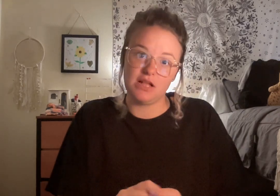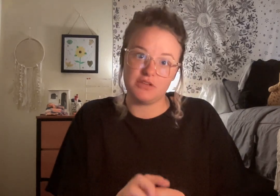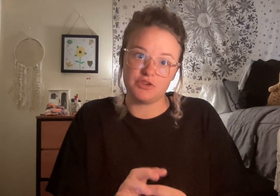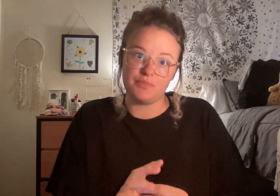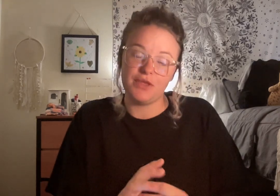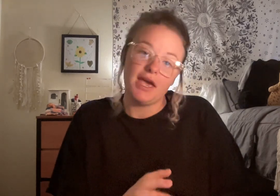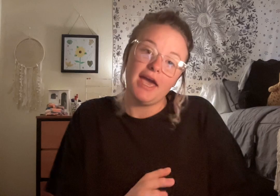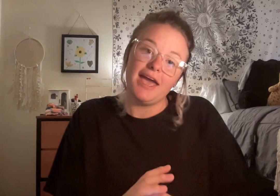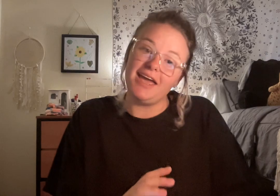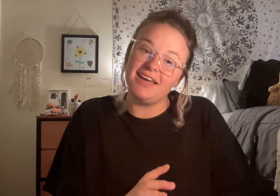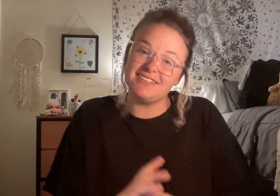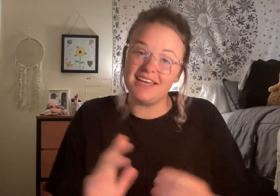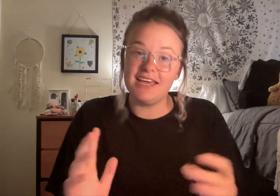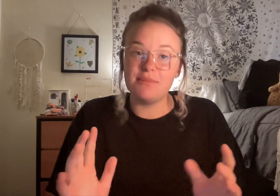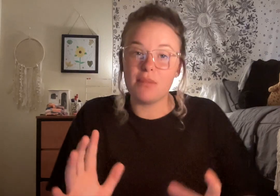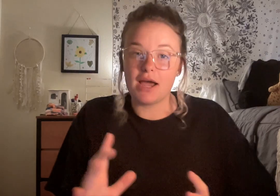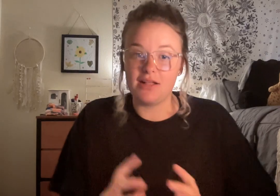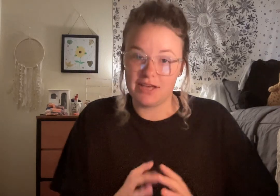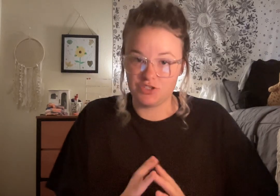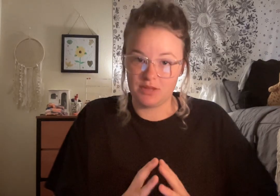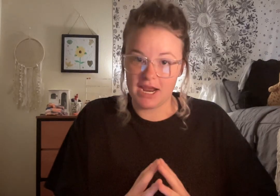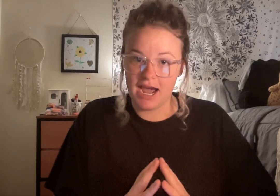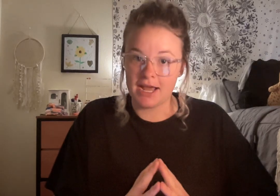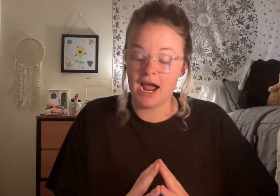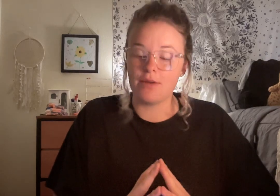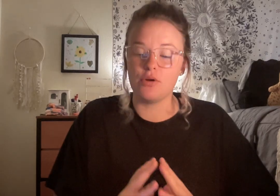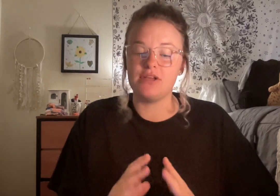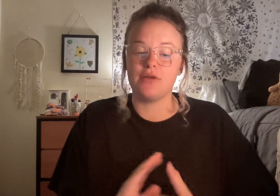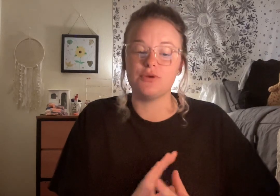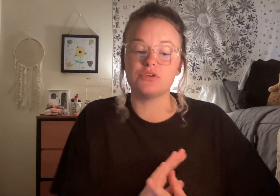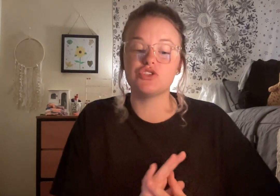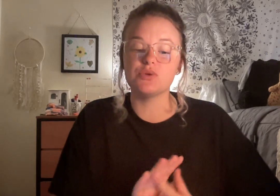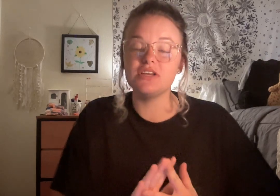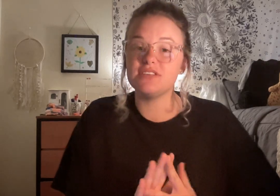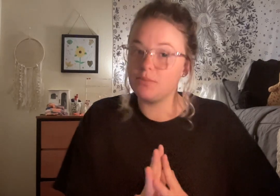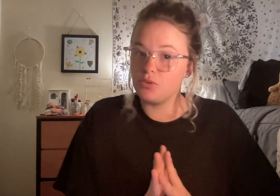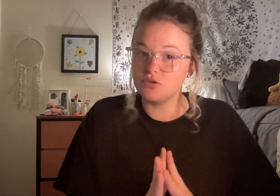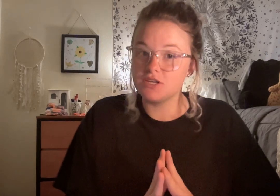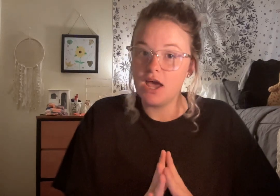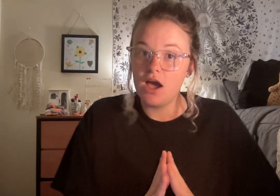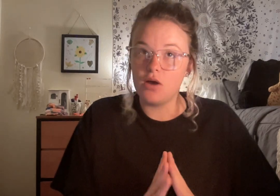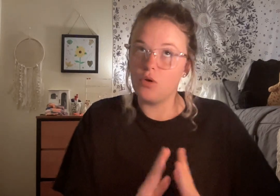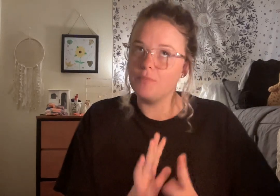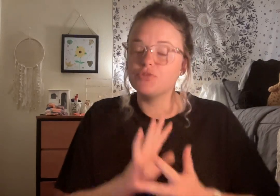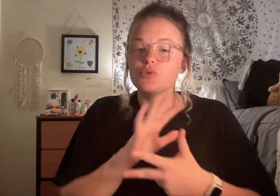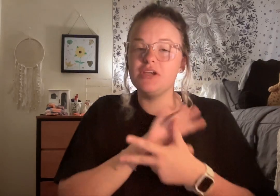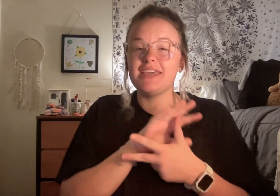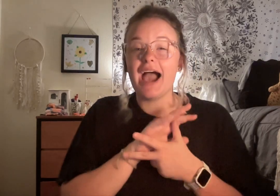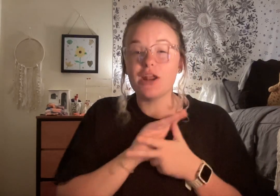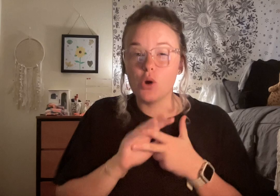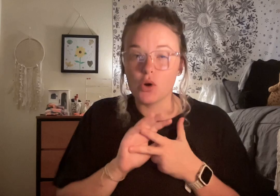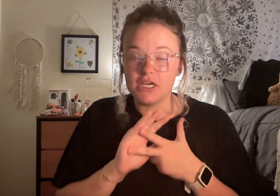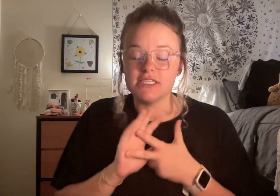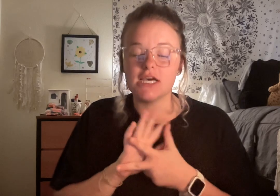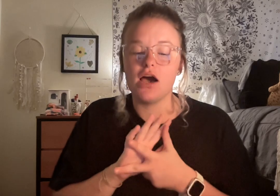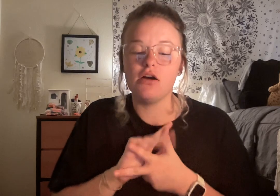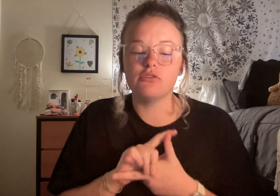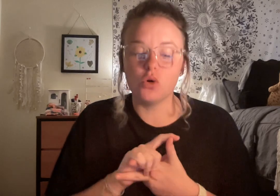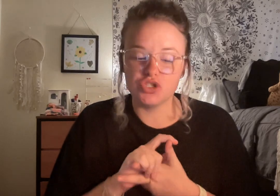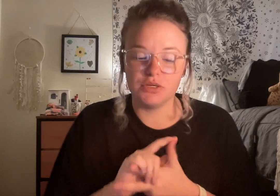classroom. And in my classroom that I had, I wrote down there was three examples, well, three categories of culturally